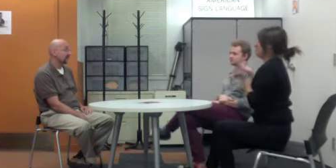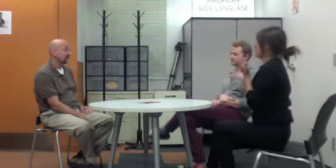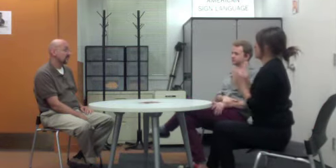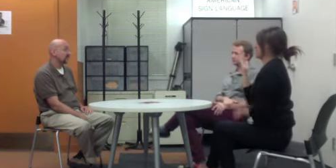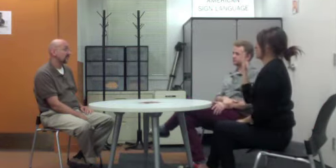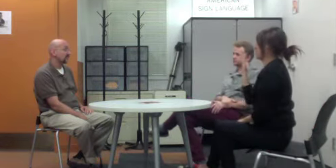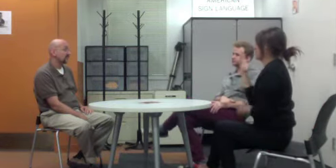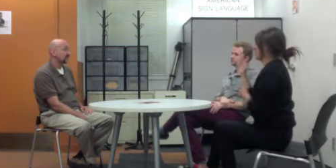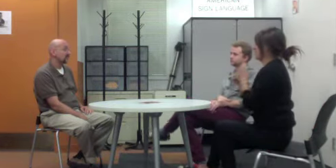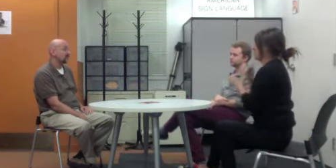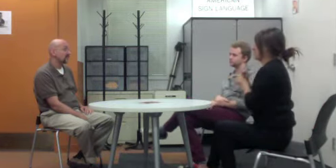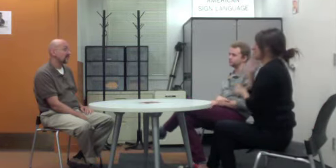some.